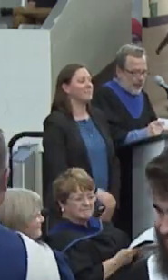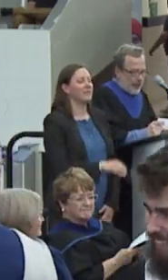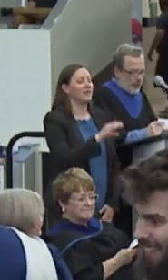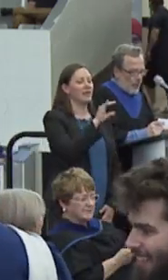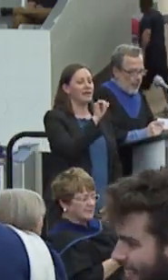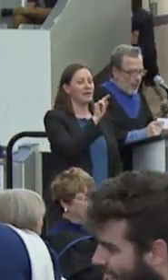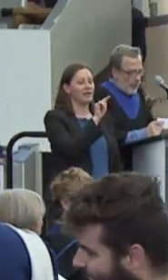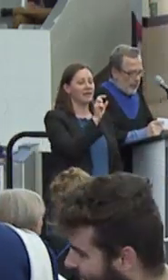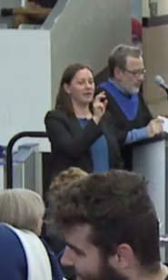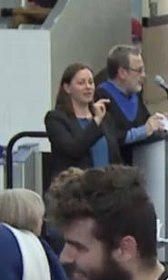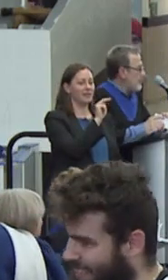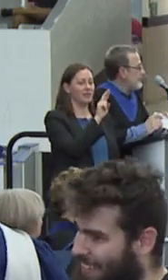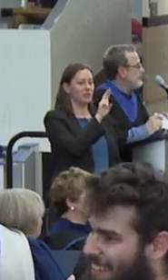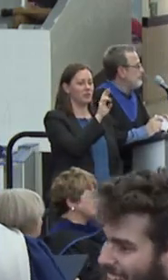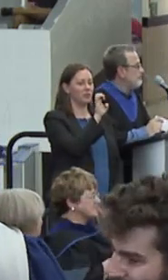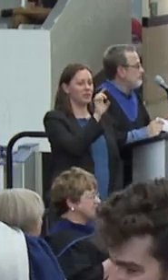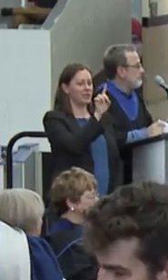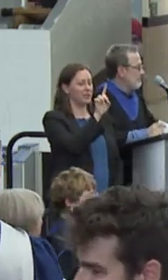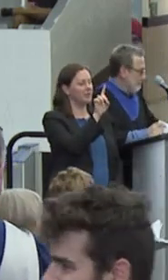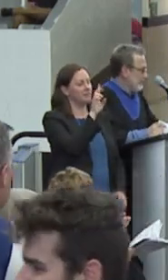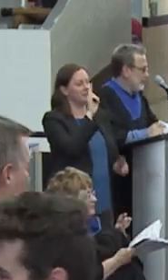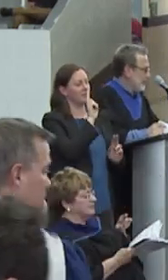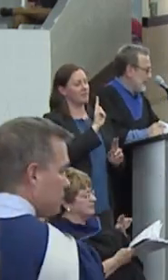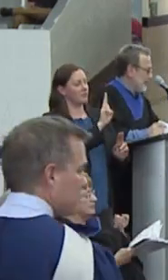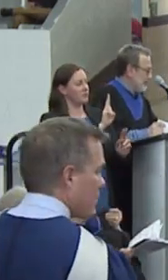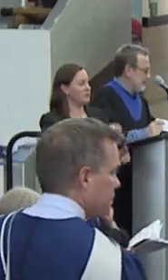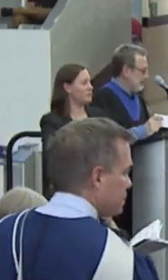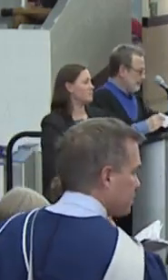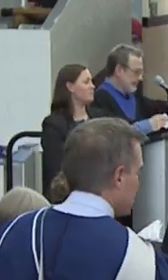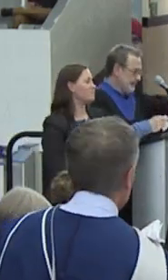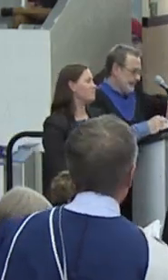Caitlin Reed with honors.